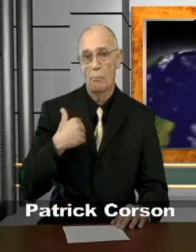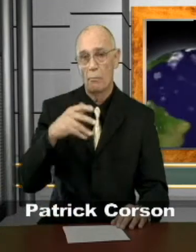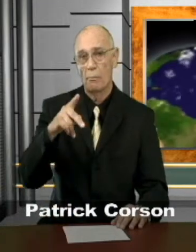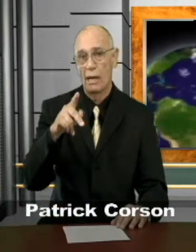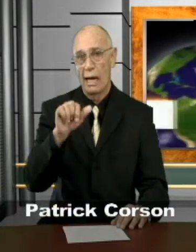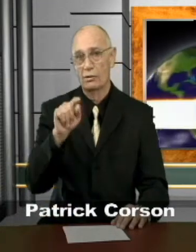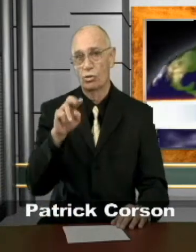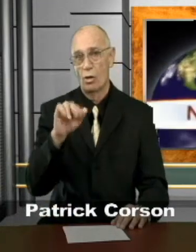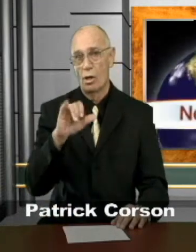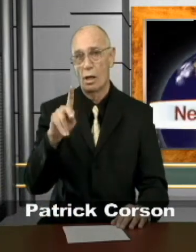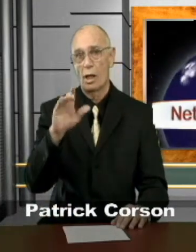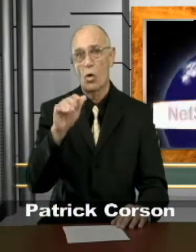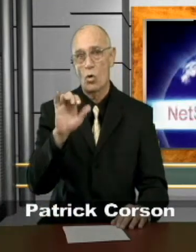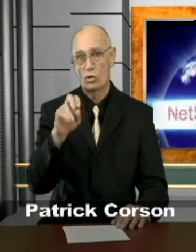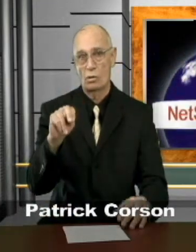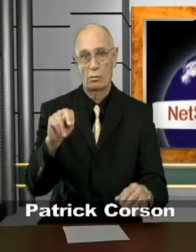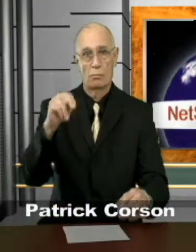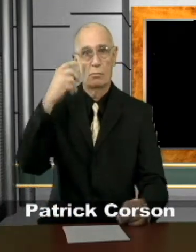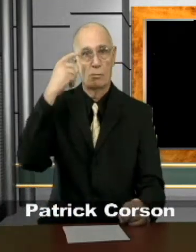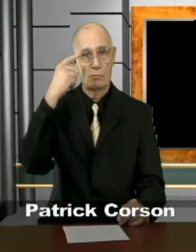Hello, I'm Patrick Horson for NetSignNews.